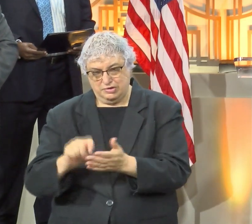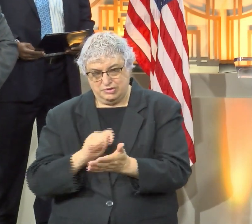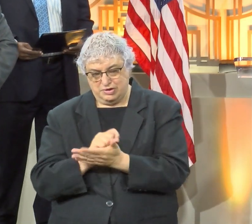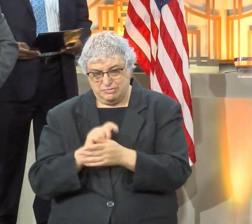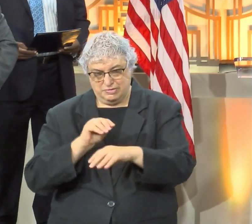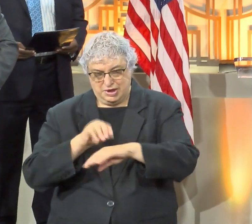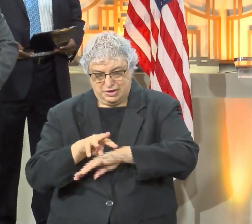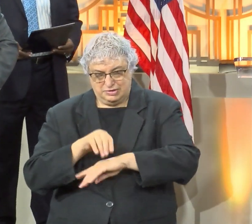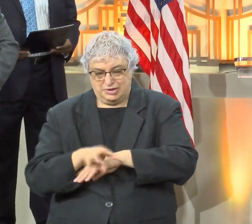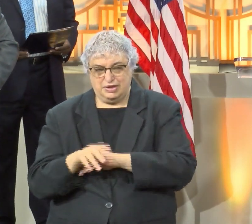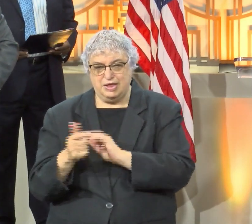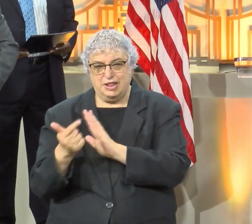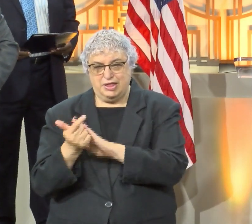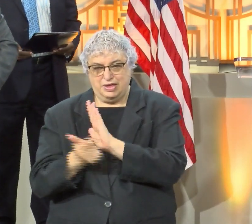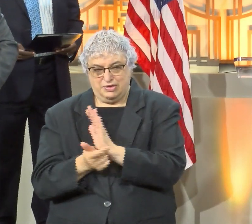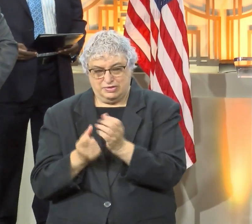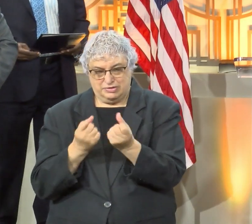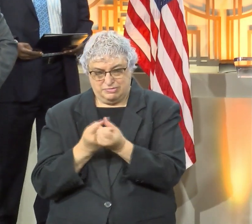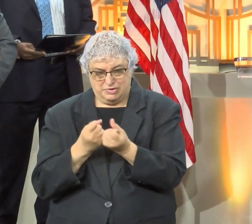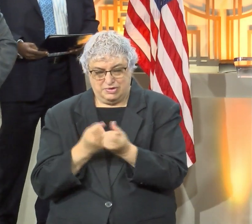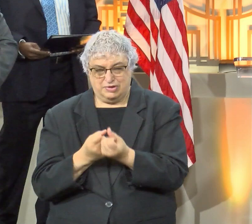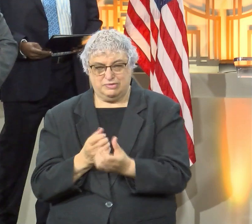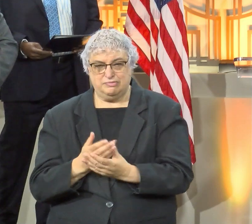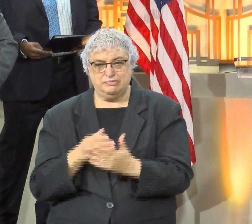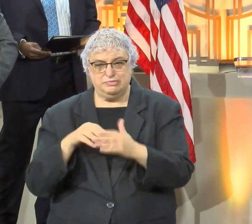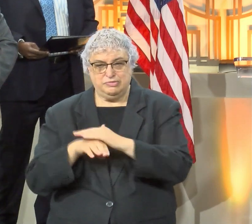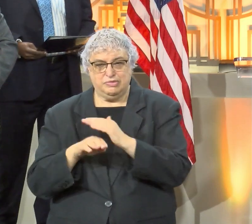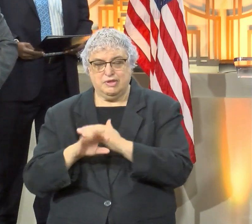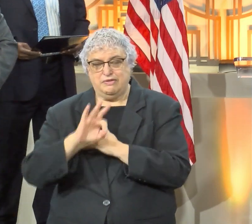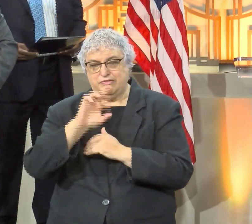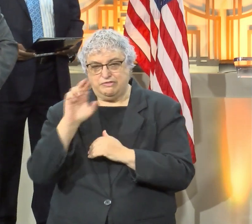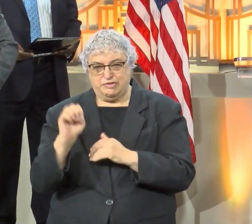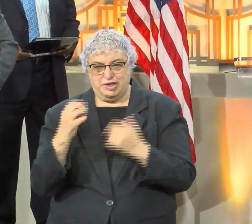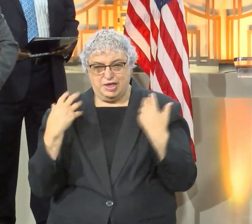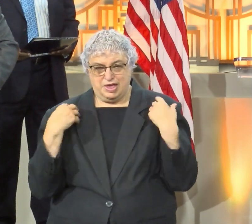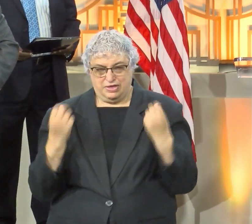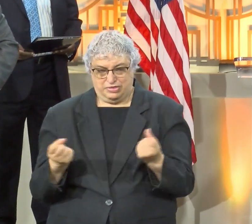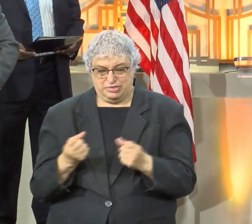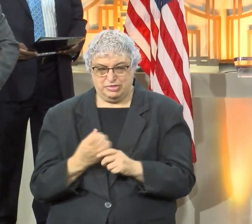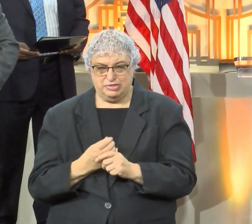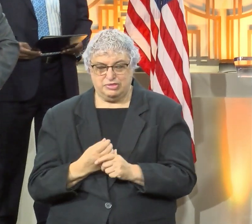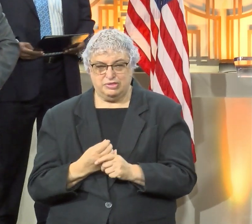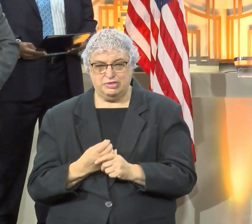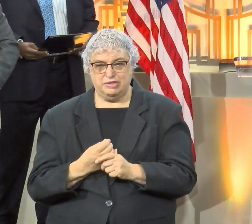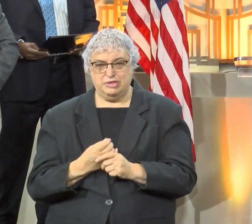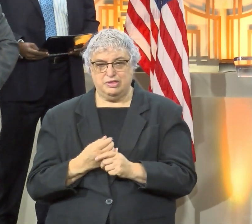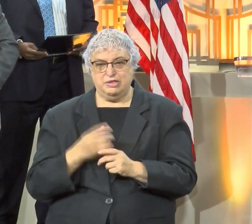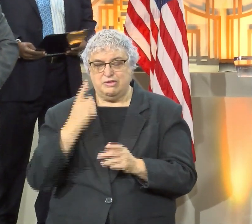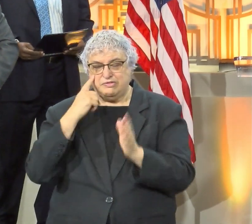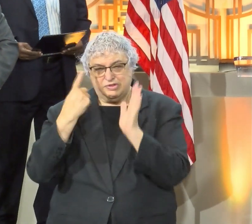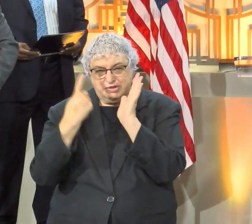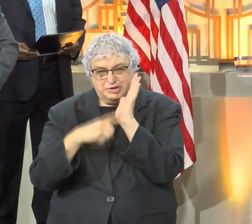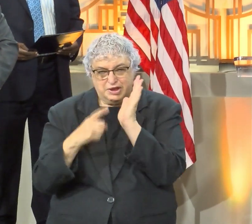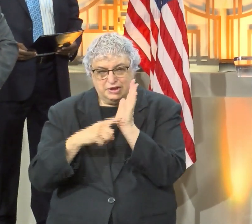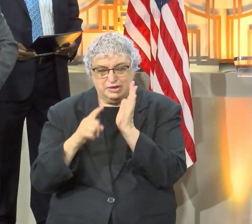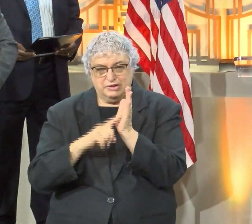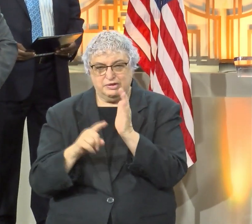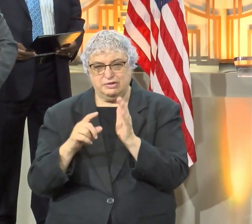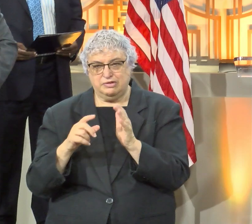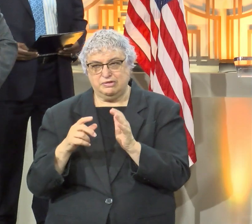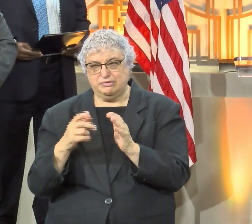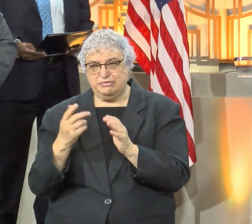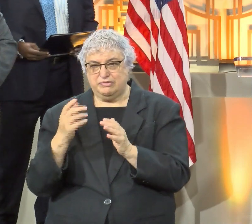counseling, legal advocacy, access to free health care, including forensic medical exams or case